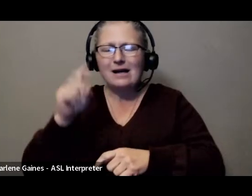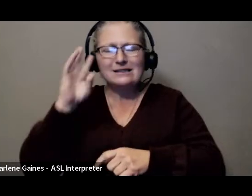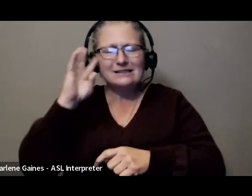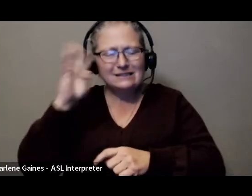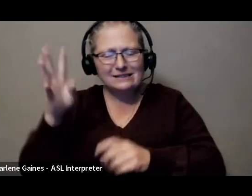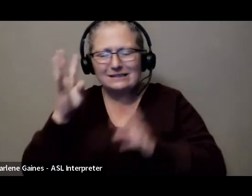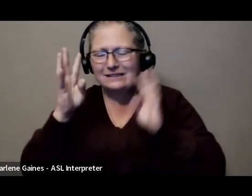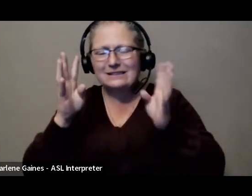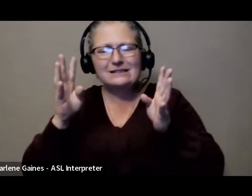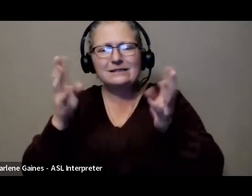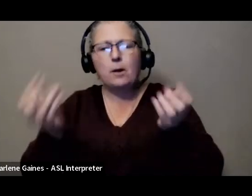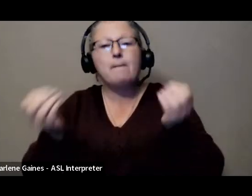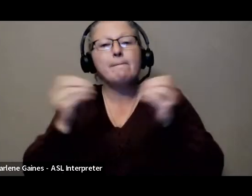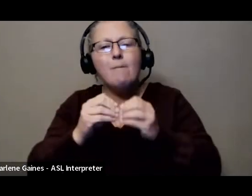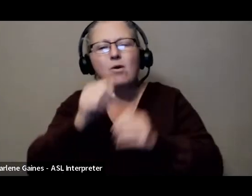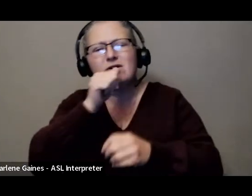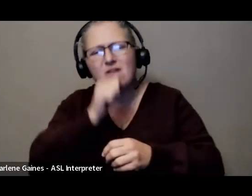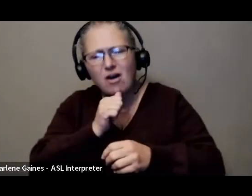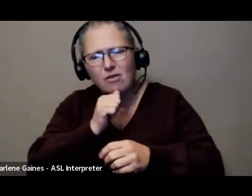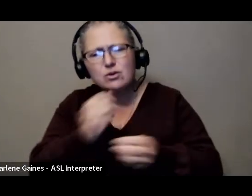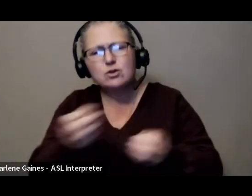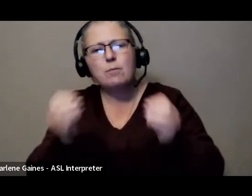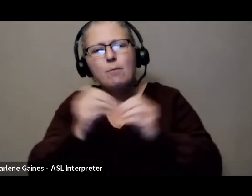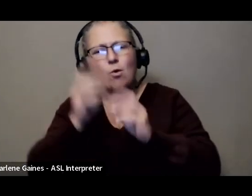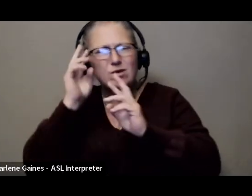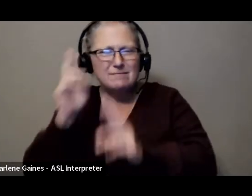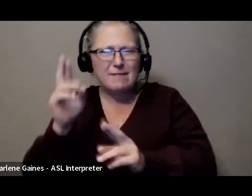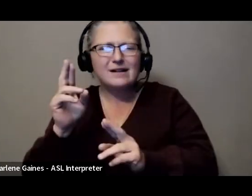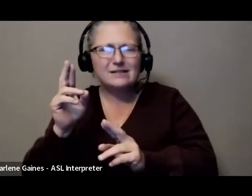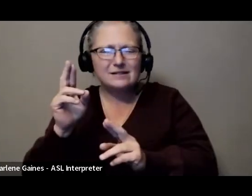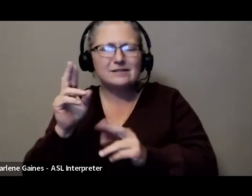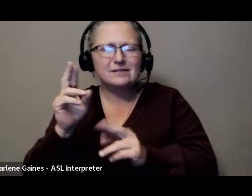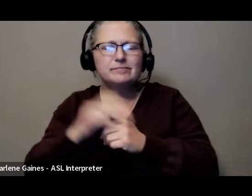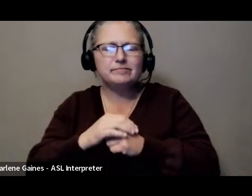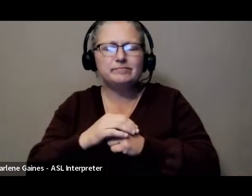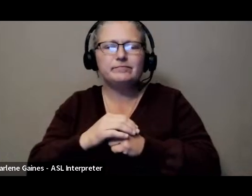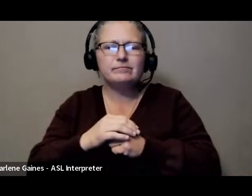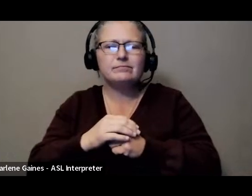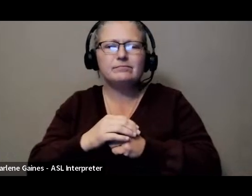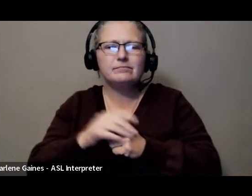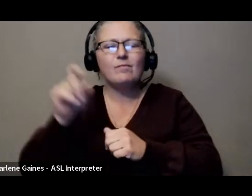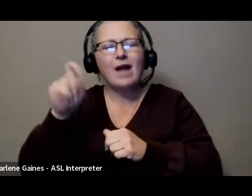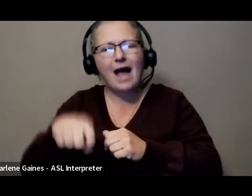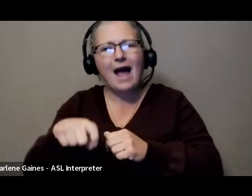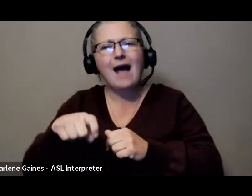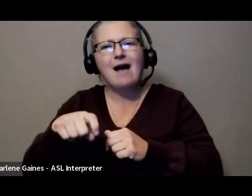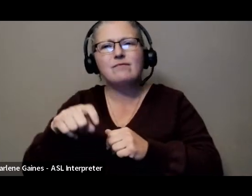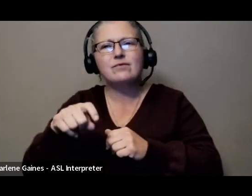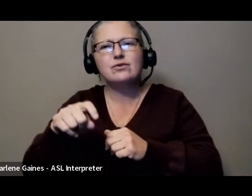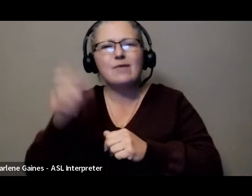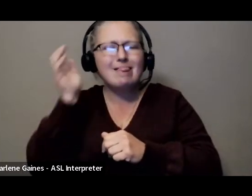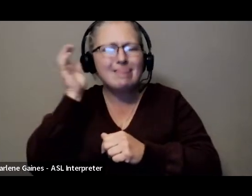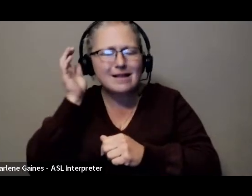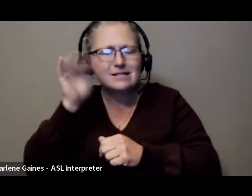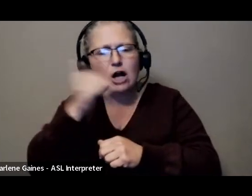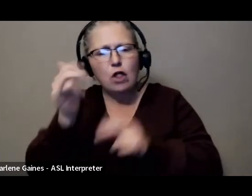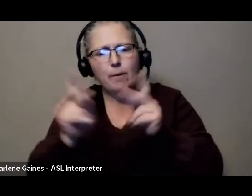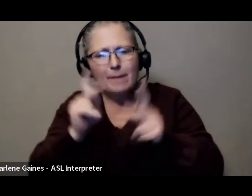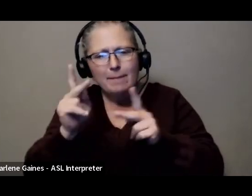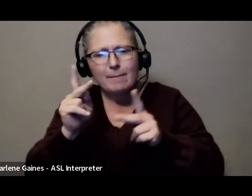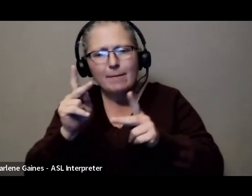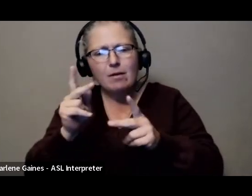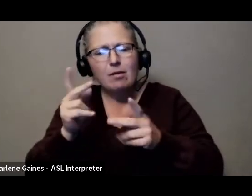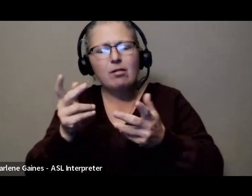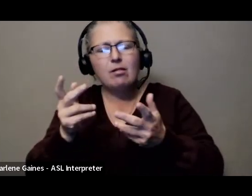is just more tolerance and more respect. We have to listen to other people,